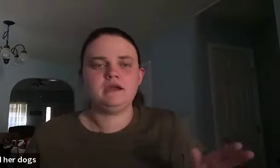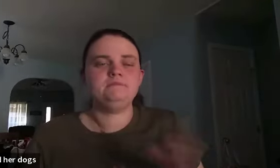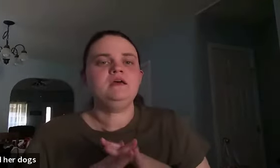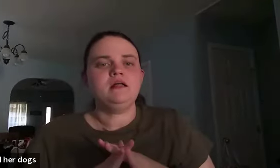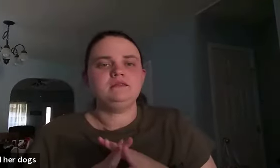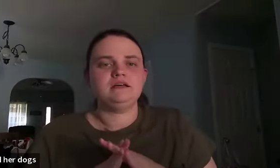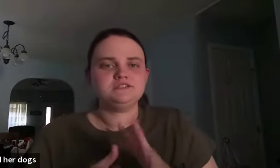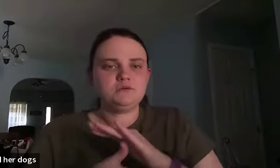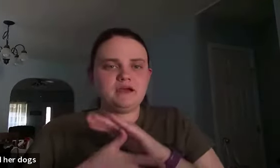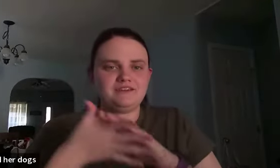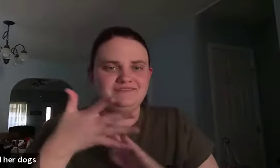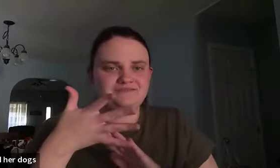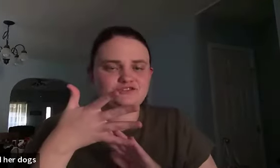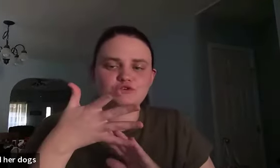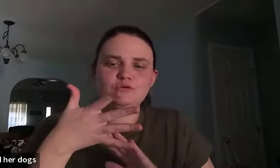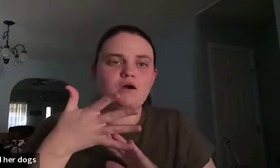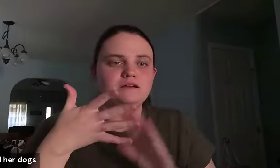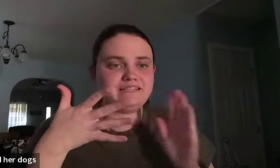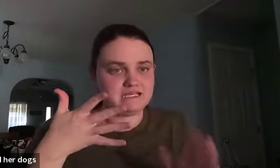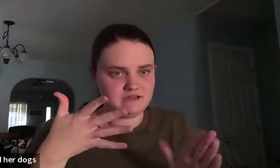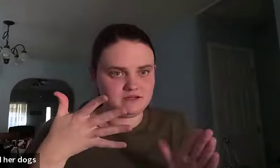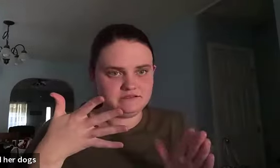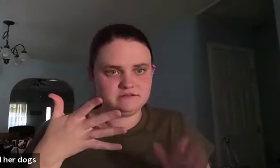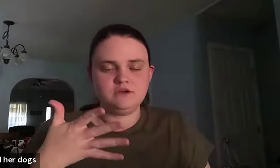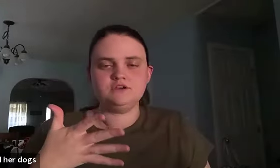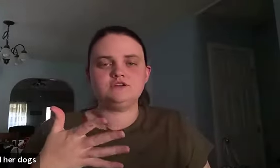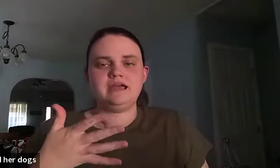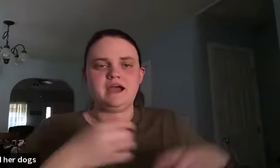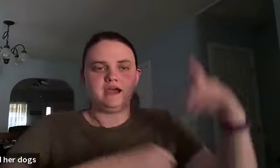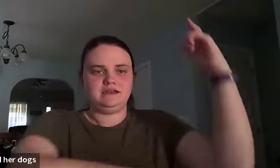right. Let's go back through our day signs. So we had